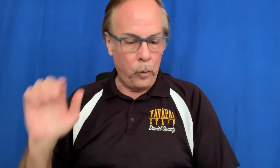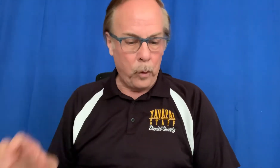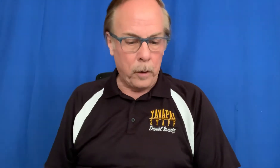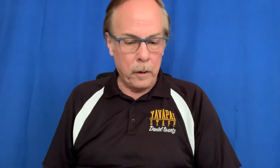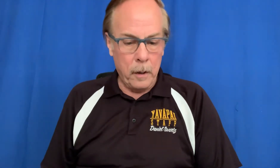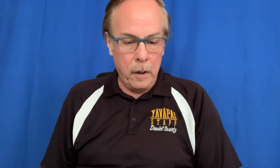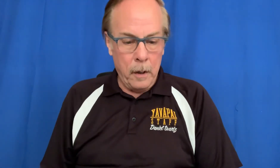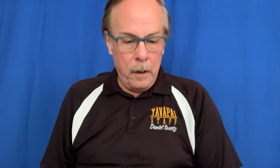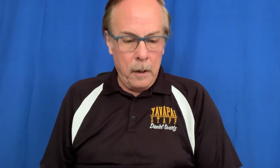344.